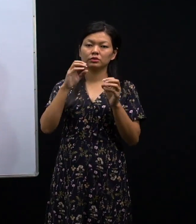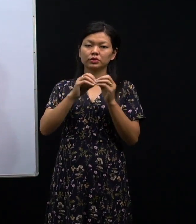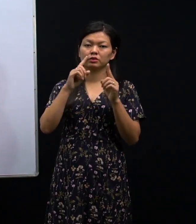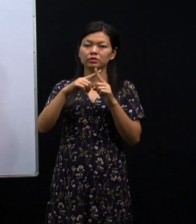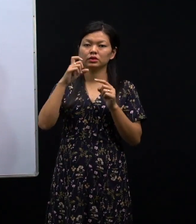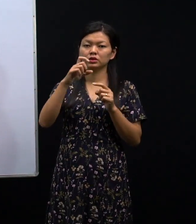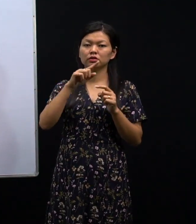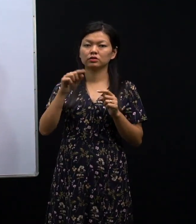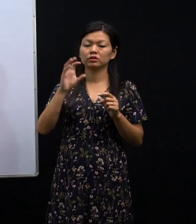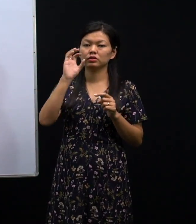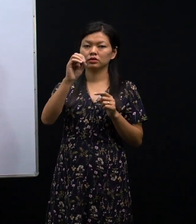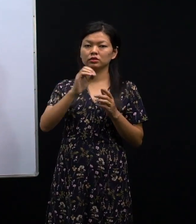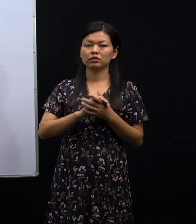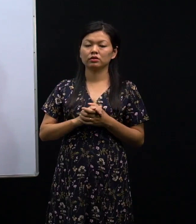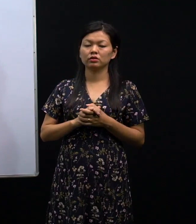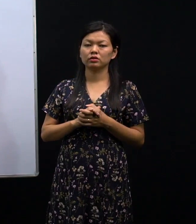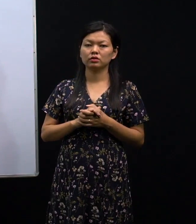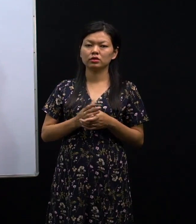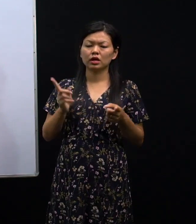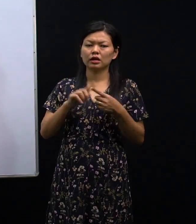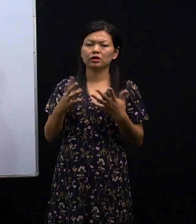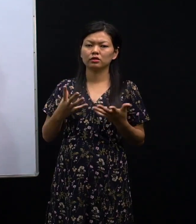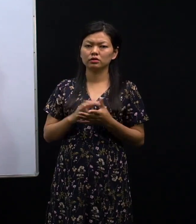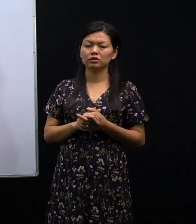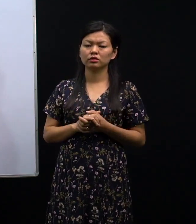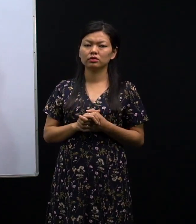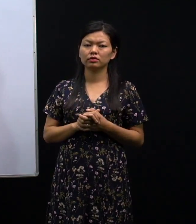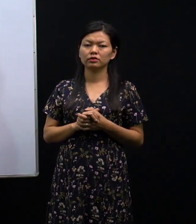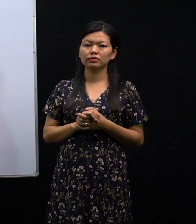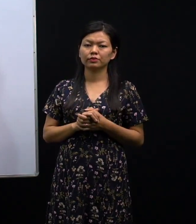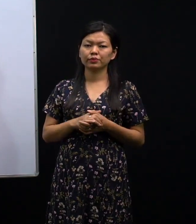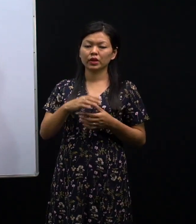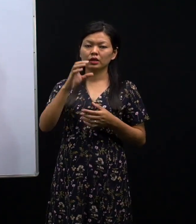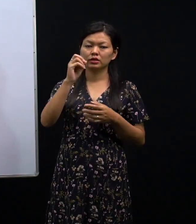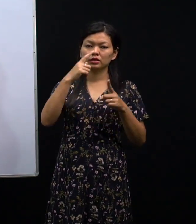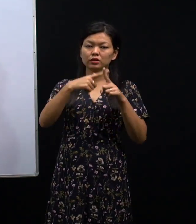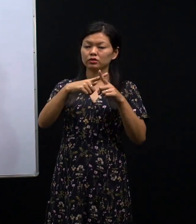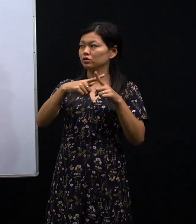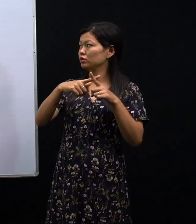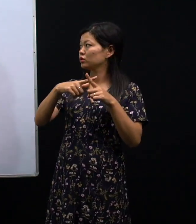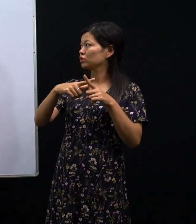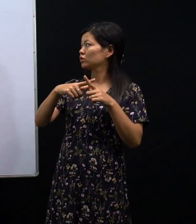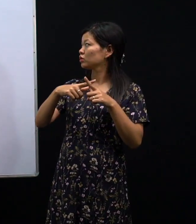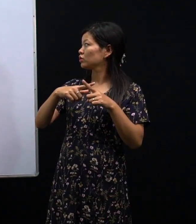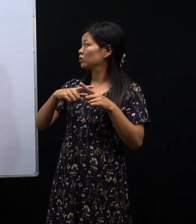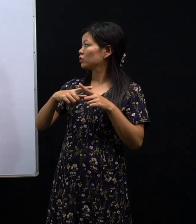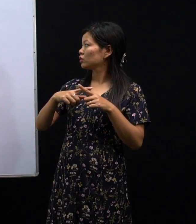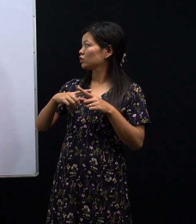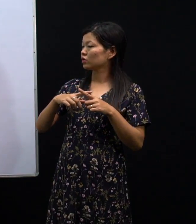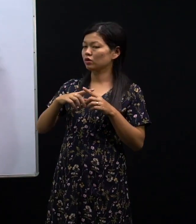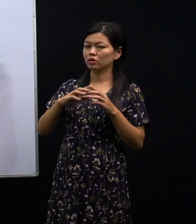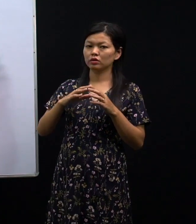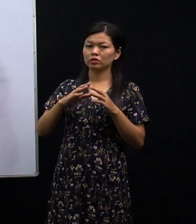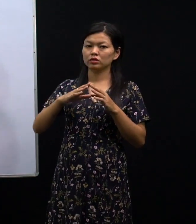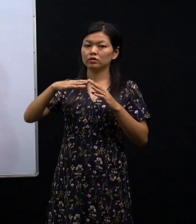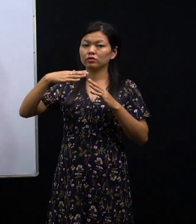B plus C equal to 0, then what will happen? 0 into this 0. That means right side is